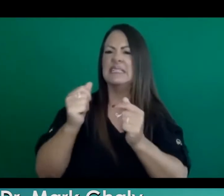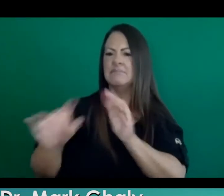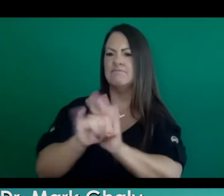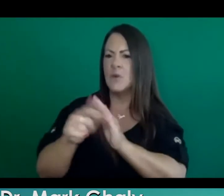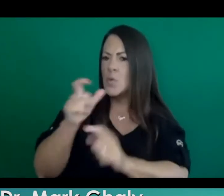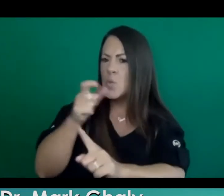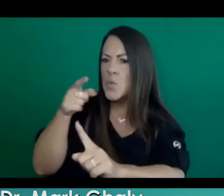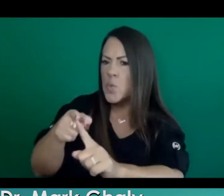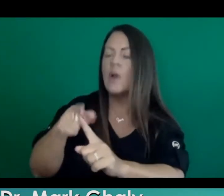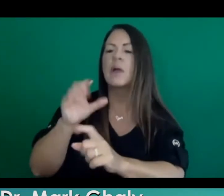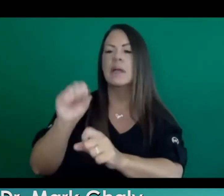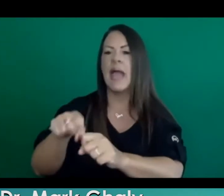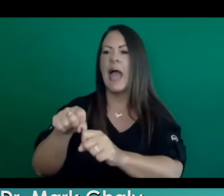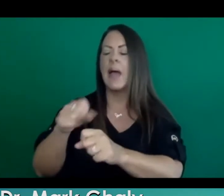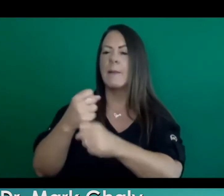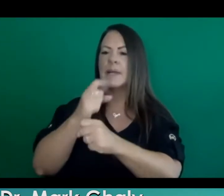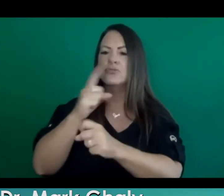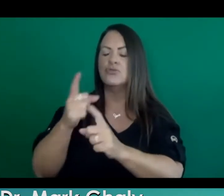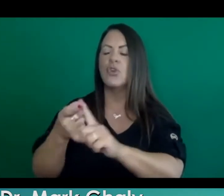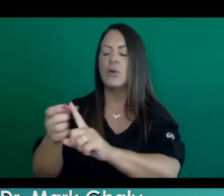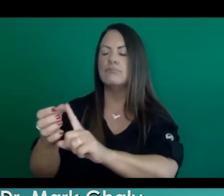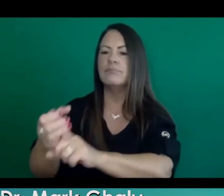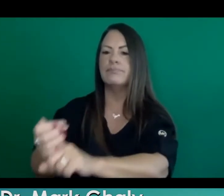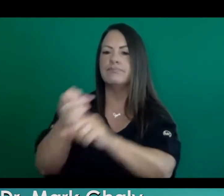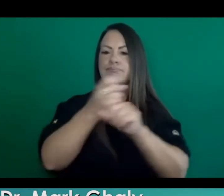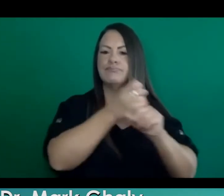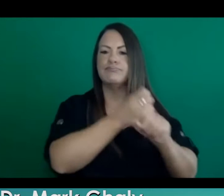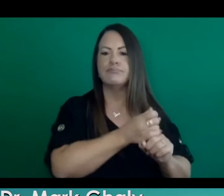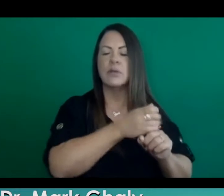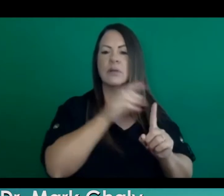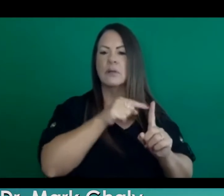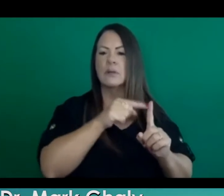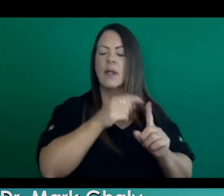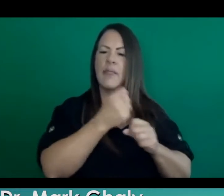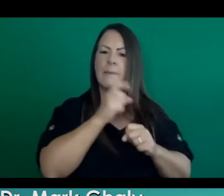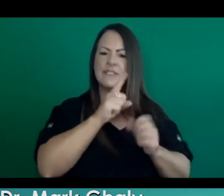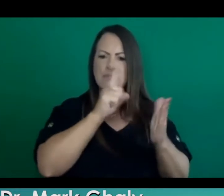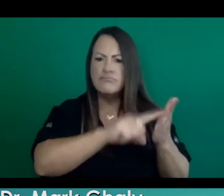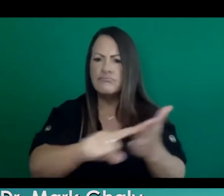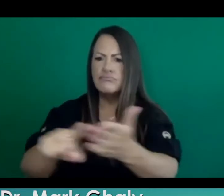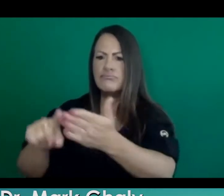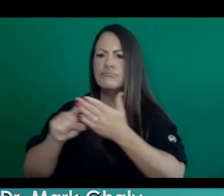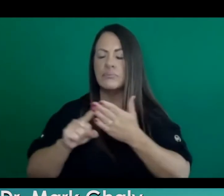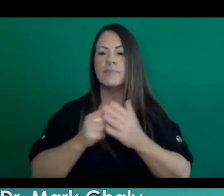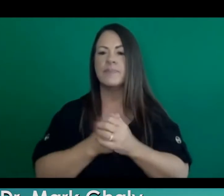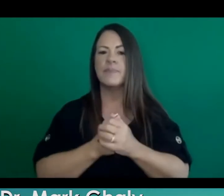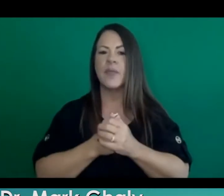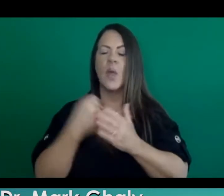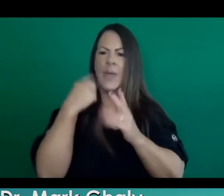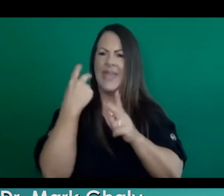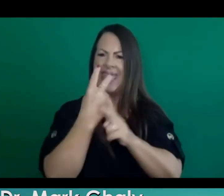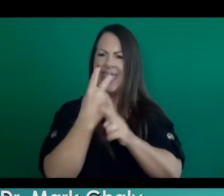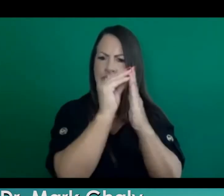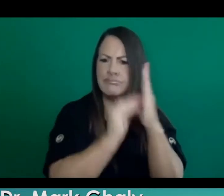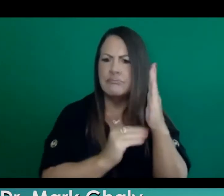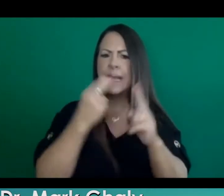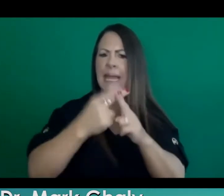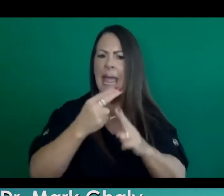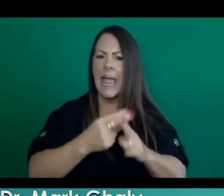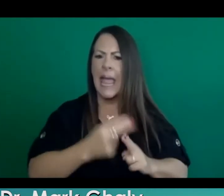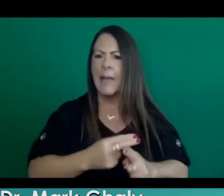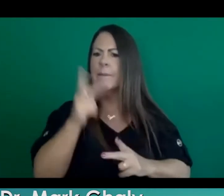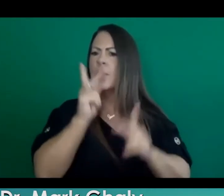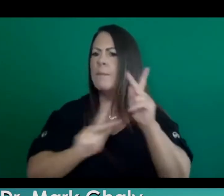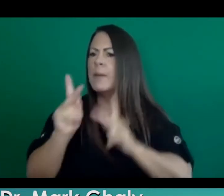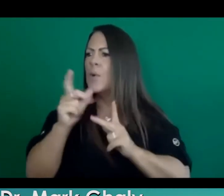are tracked. And the good news is we have a clear sense of who's been in and who's been out of the shelter, when they were there and when they